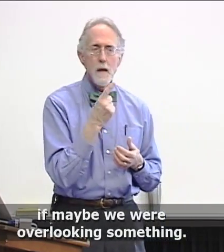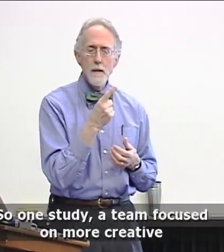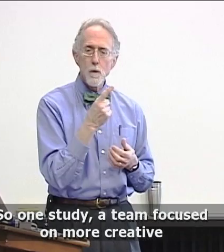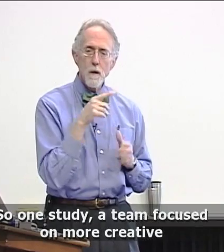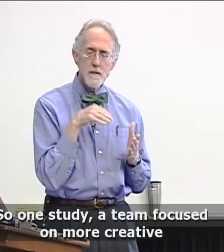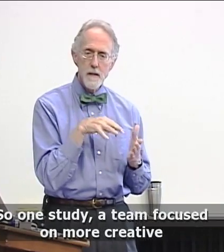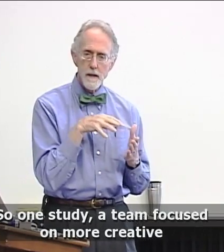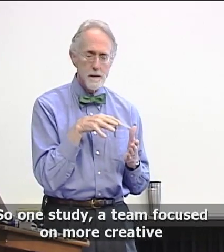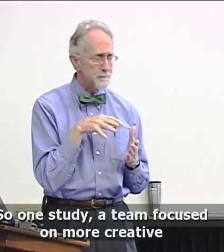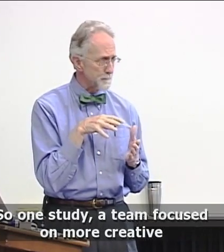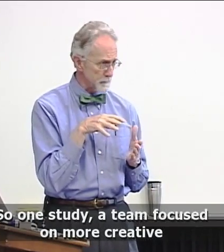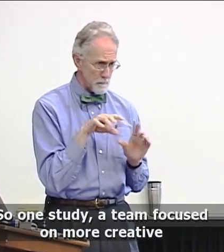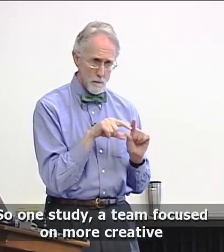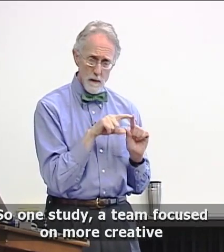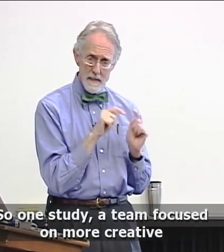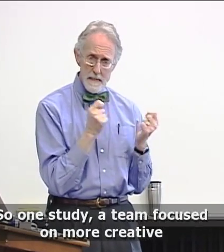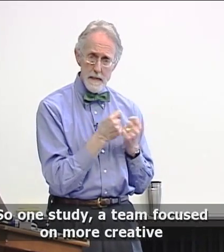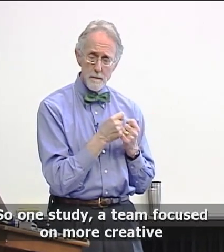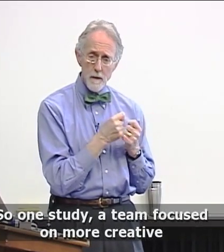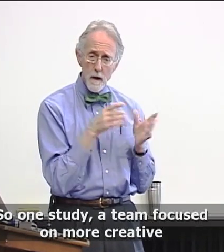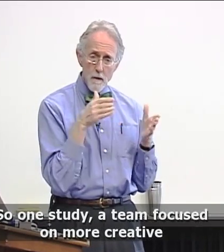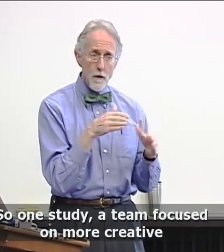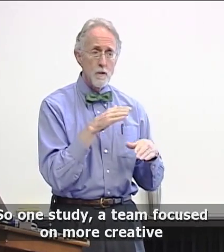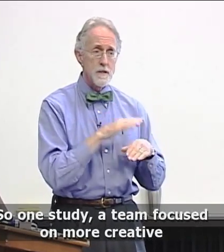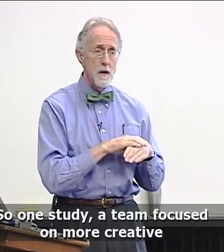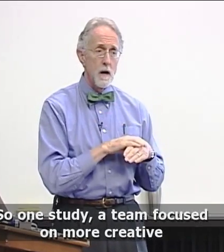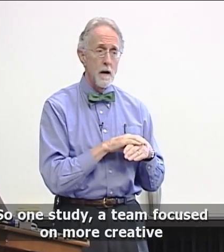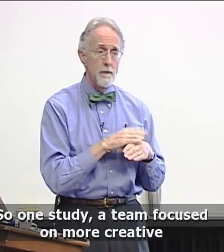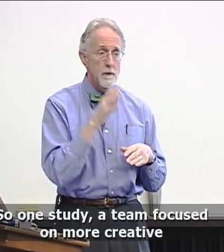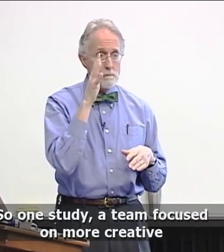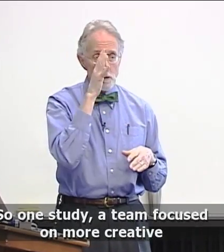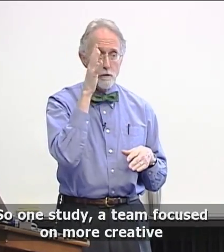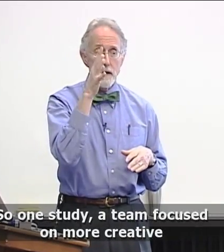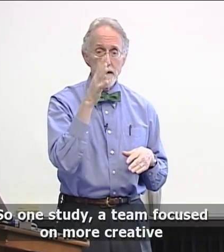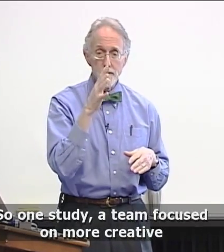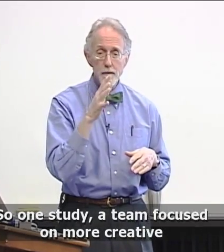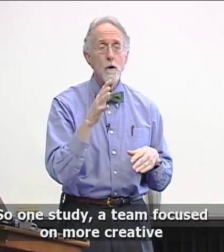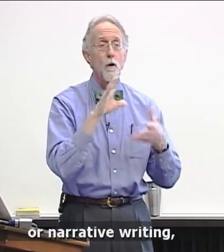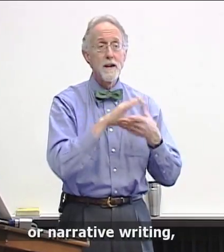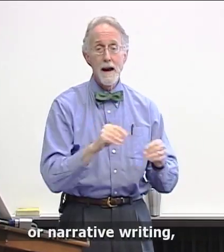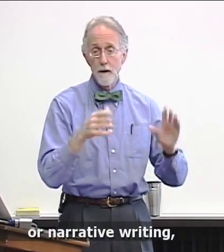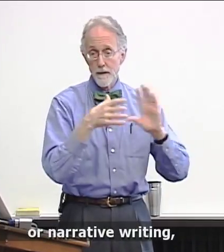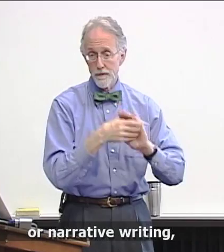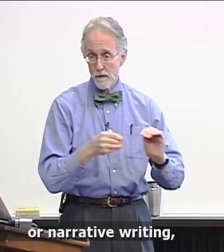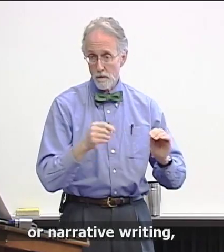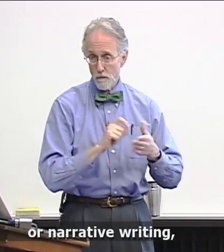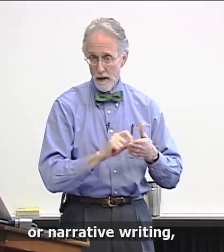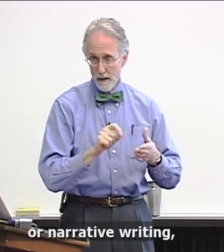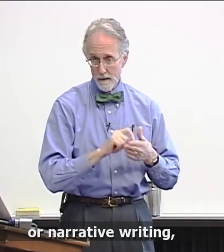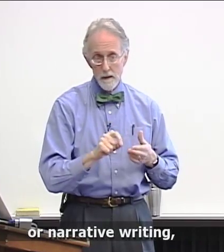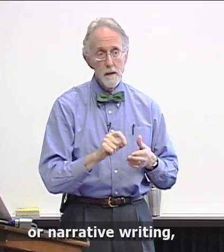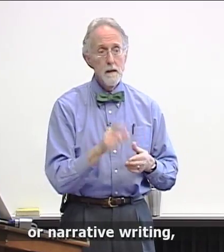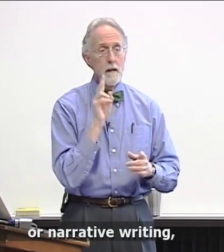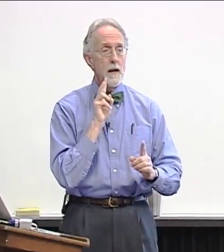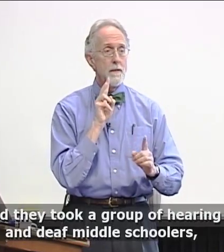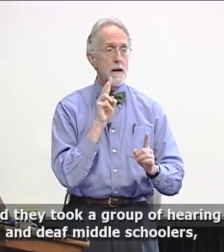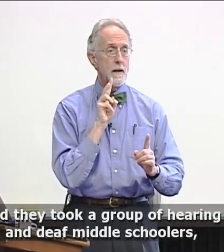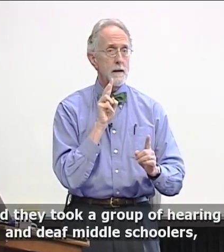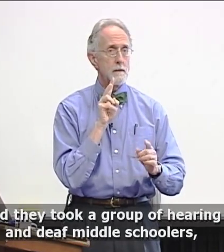So one study, a team focused on more creative or narrative writing. And they